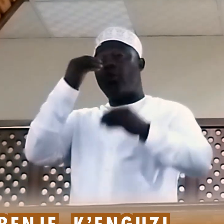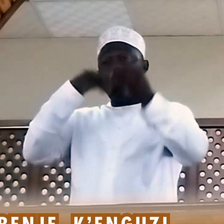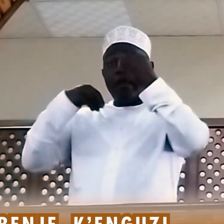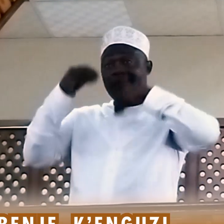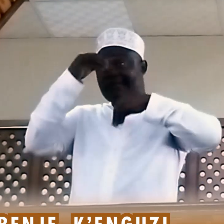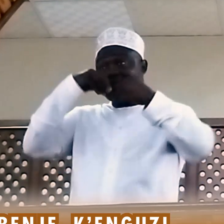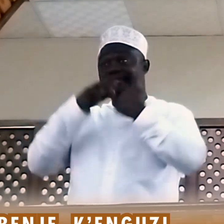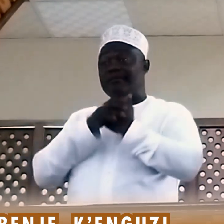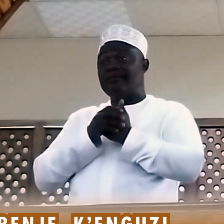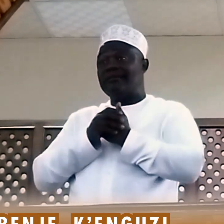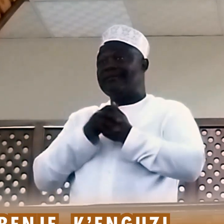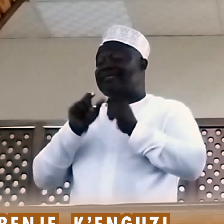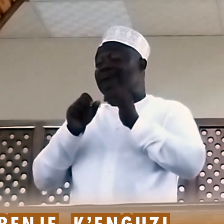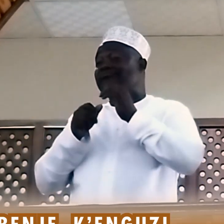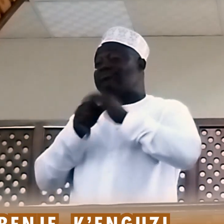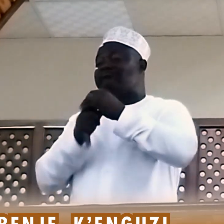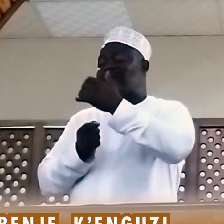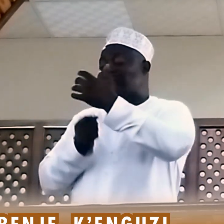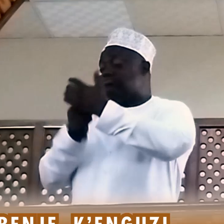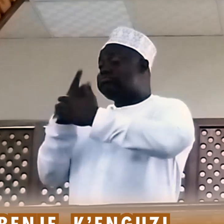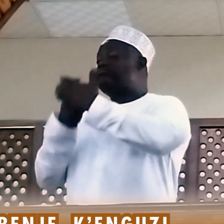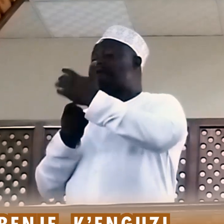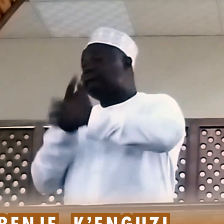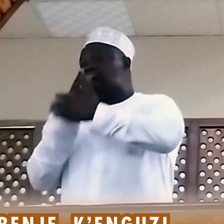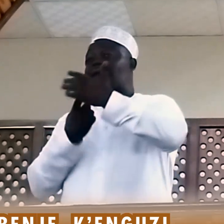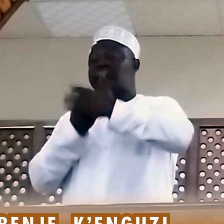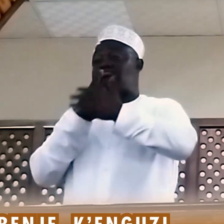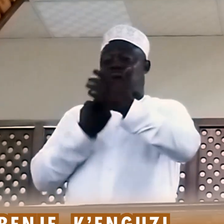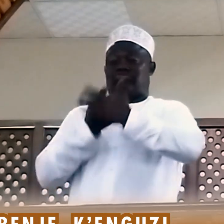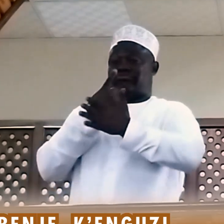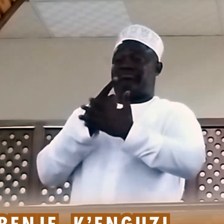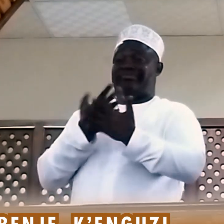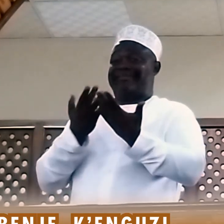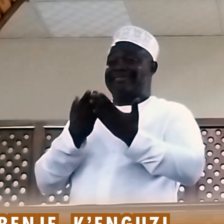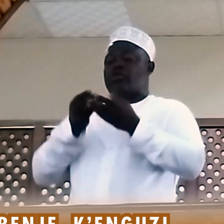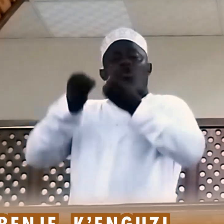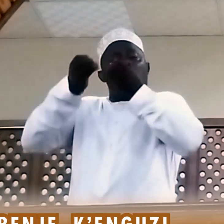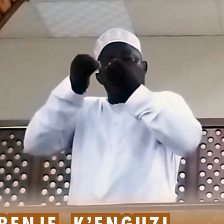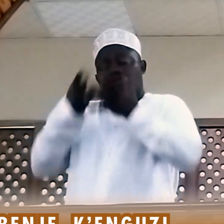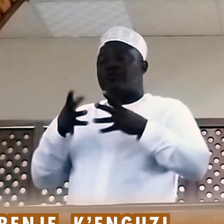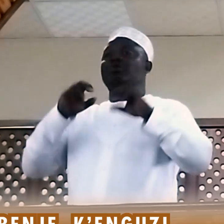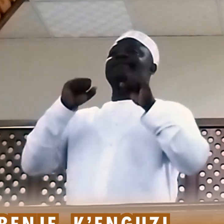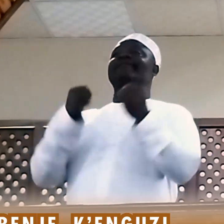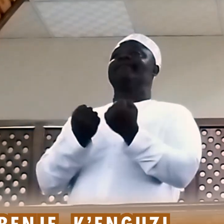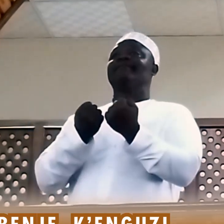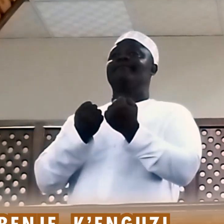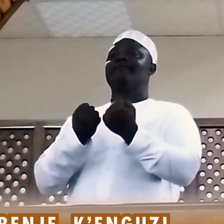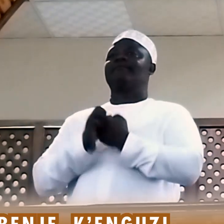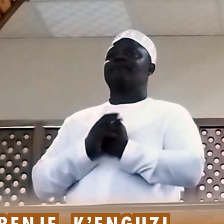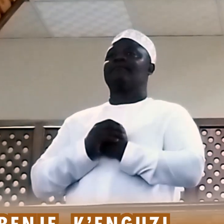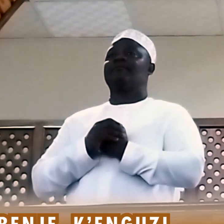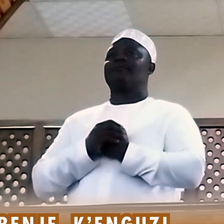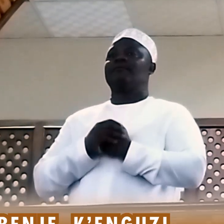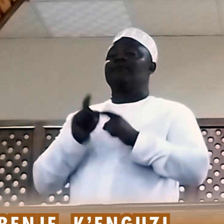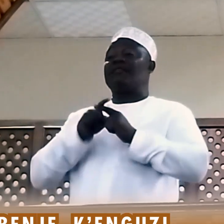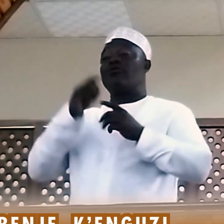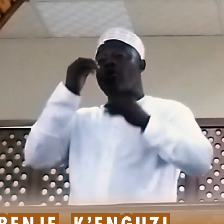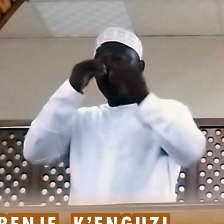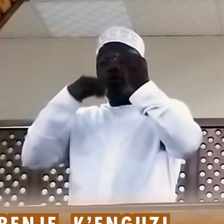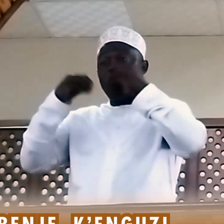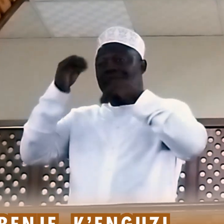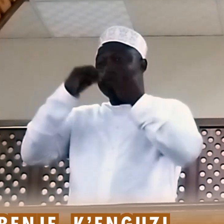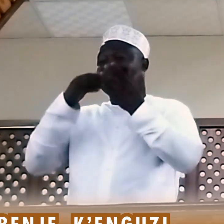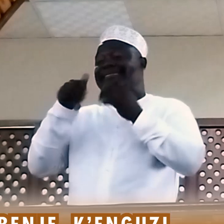corruption causes destruction and the loss of societies, corrupts